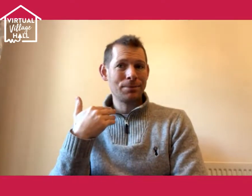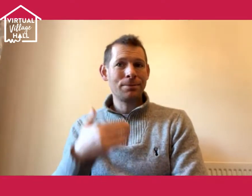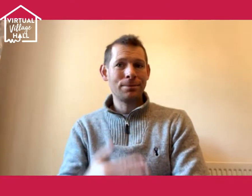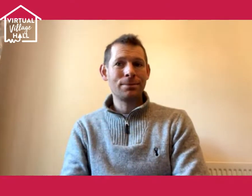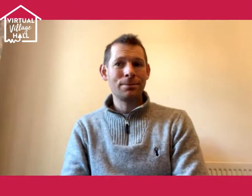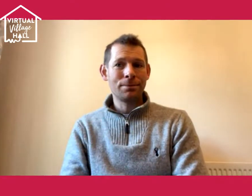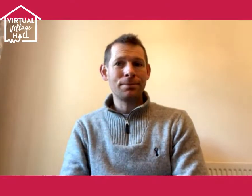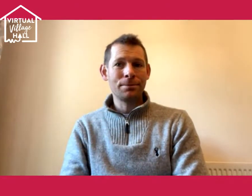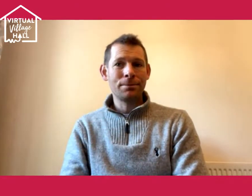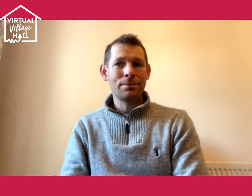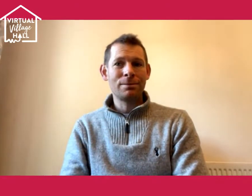black.